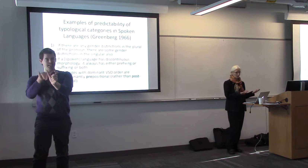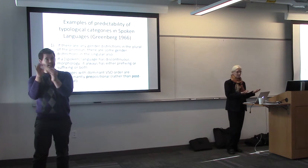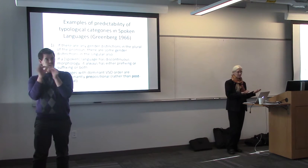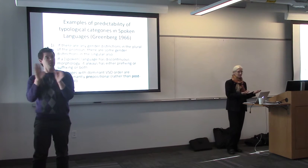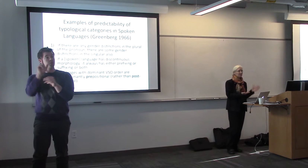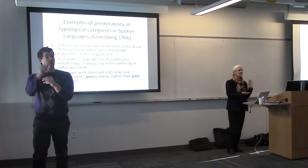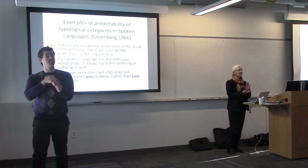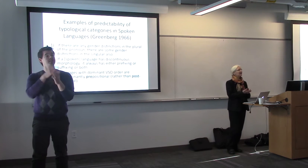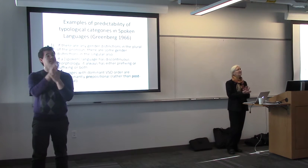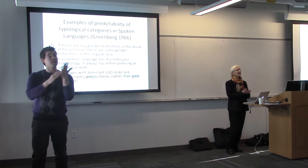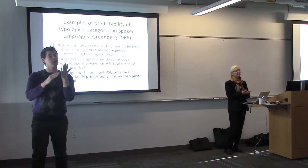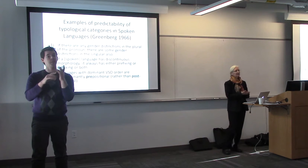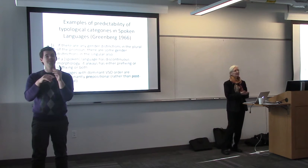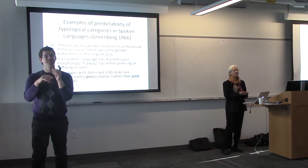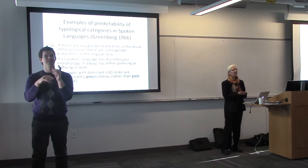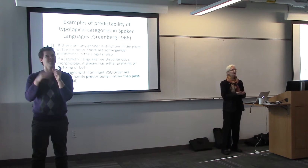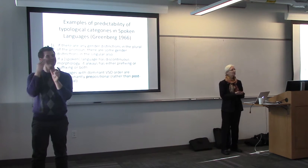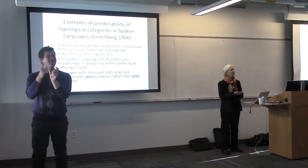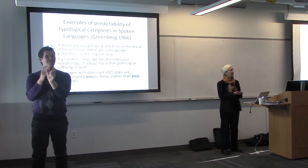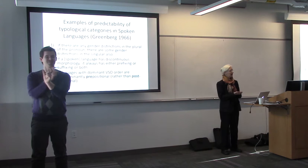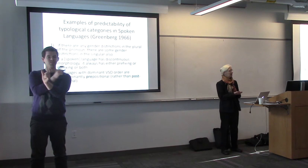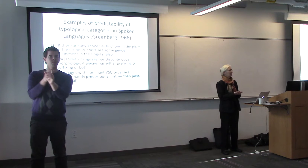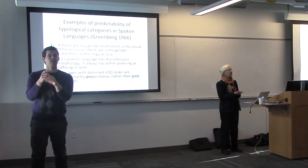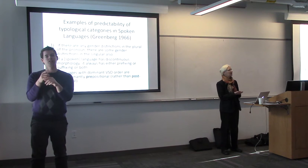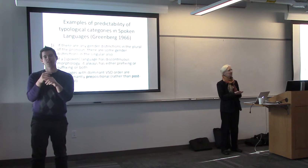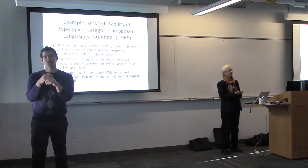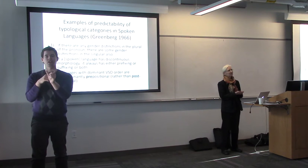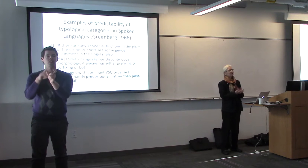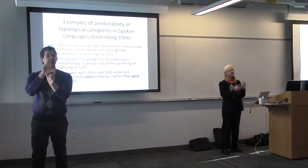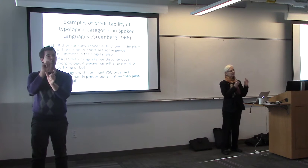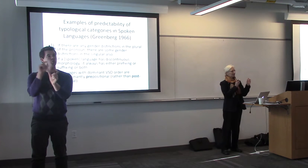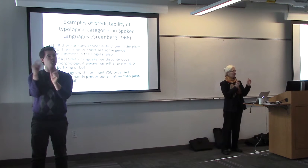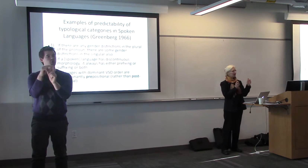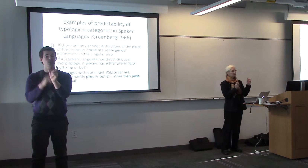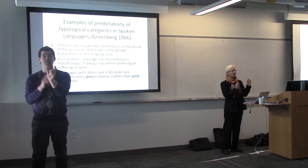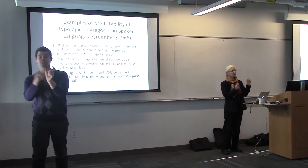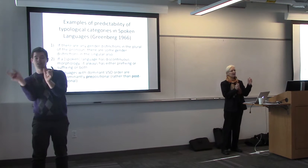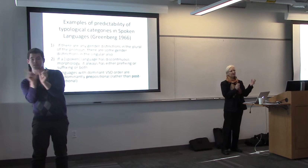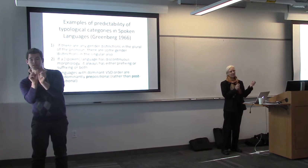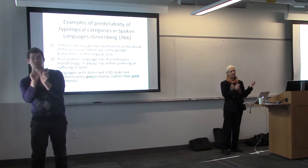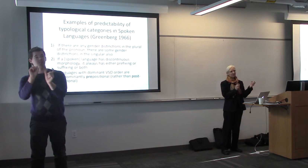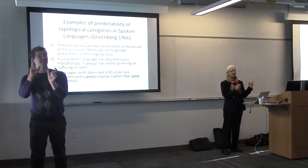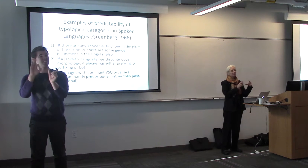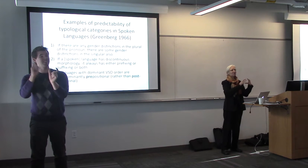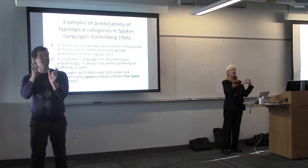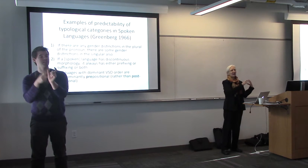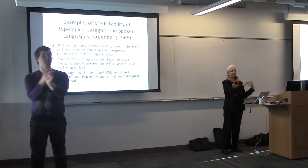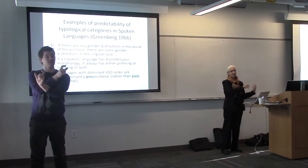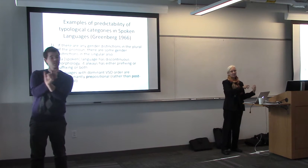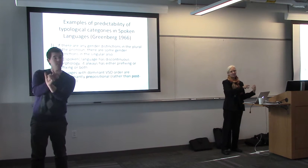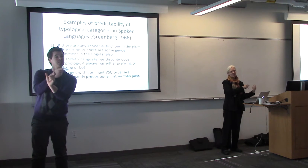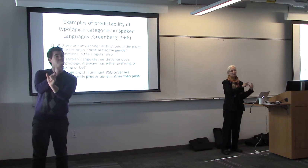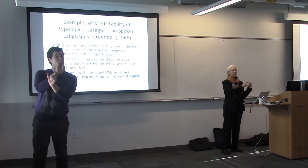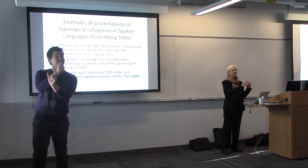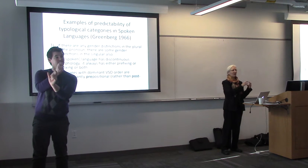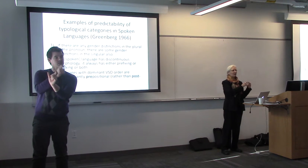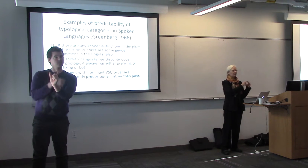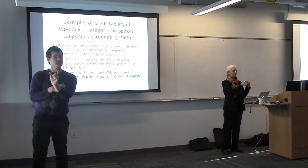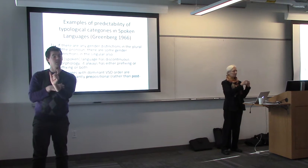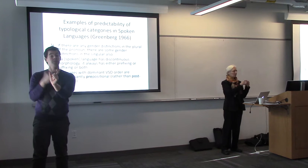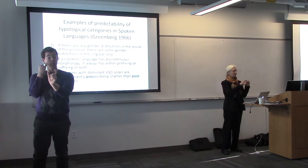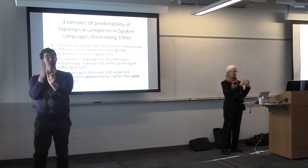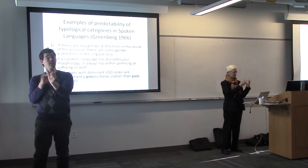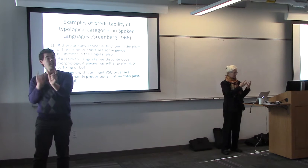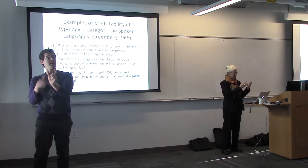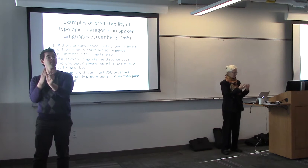of morphemes, then definitely it also would have the kind where you have suffixes and prefixes, where all